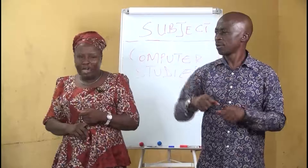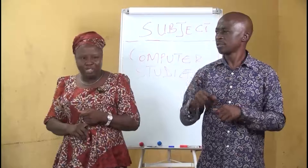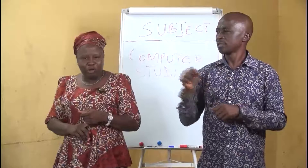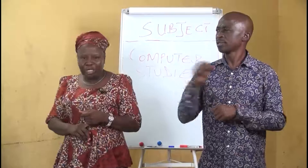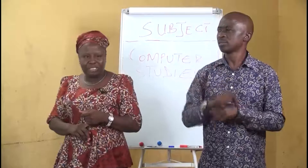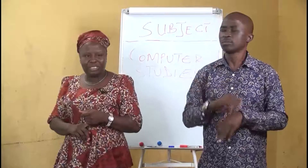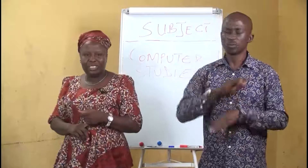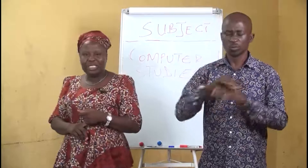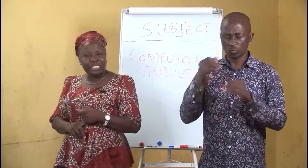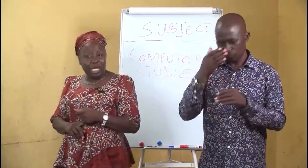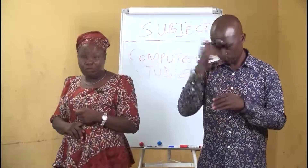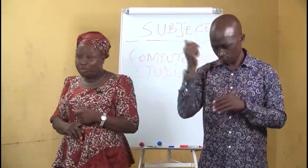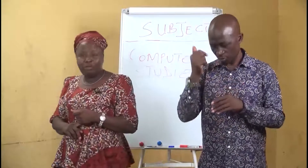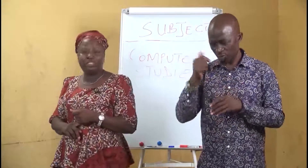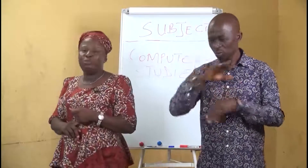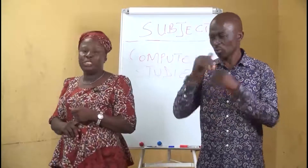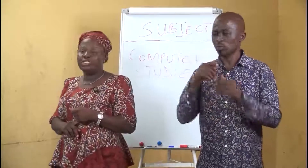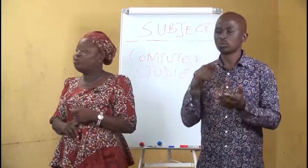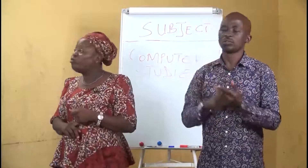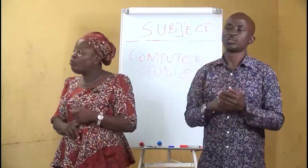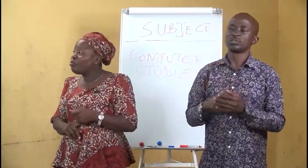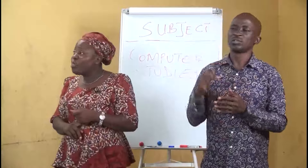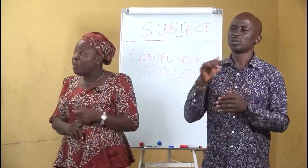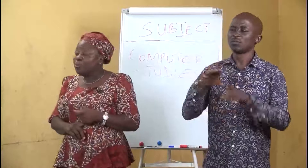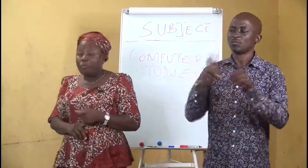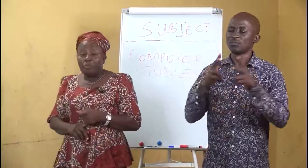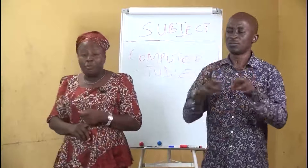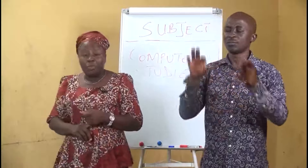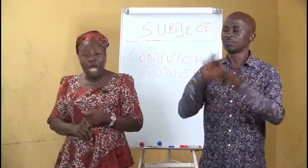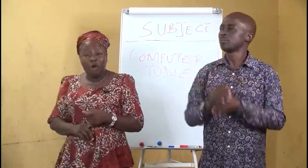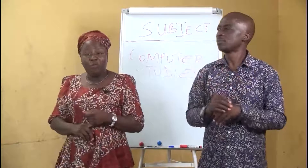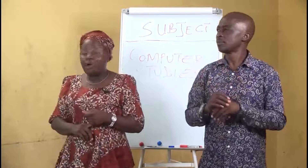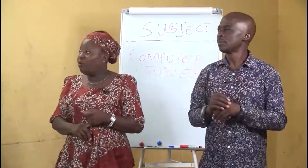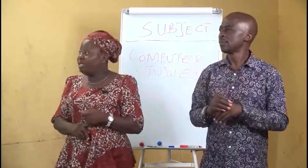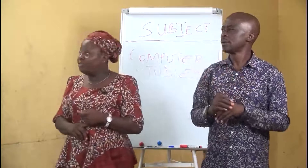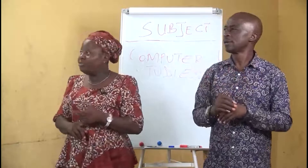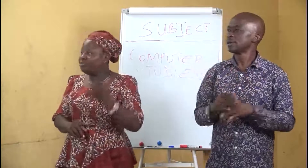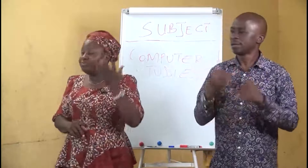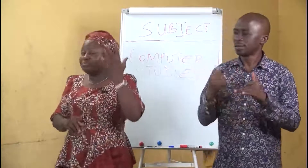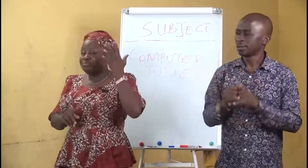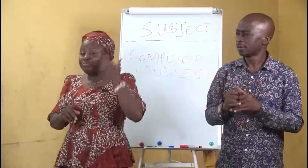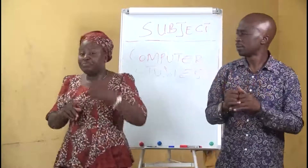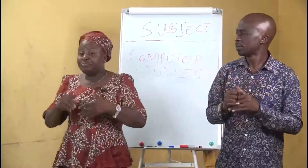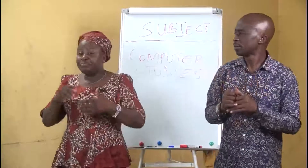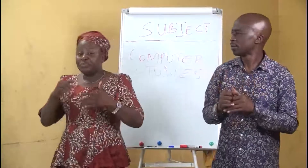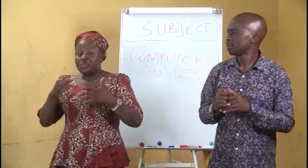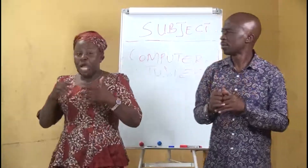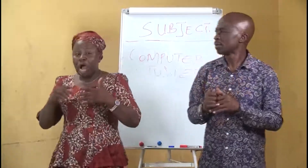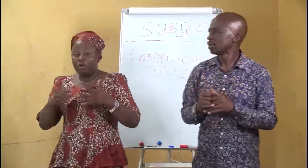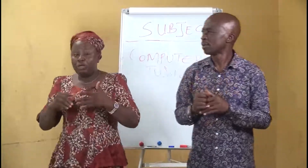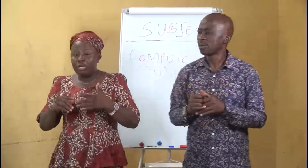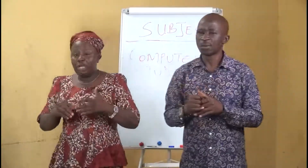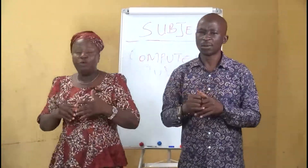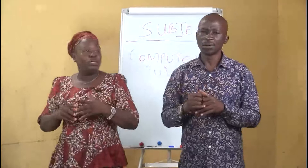Don't forget all this. They are very, very important. Now, before I will leave,